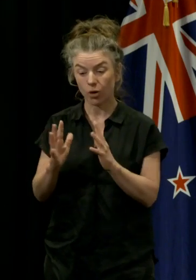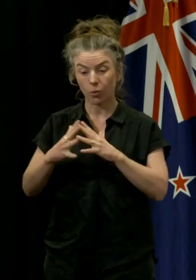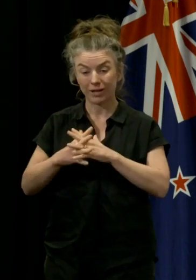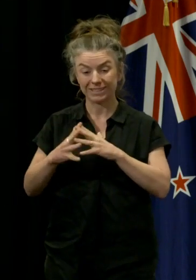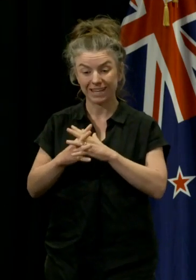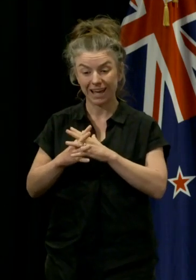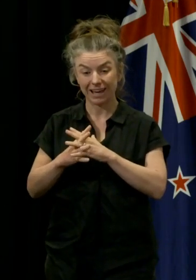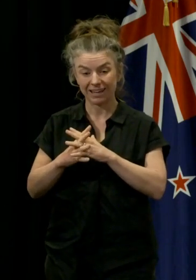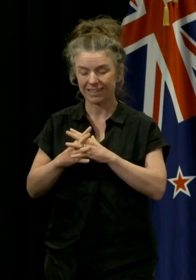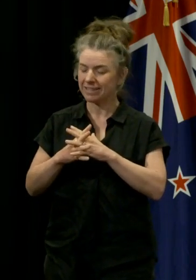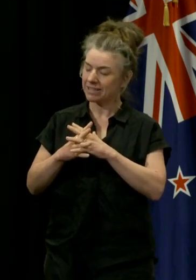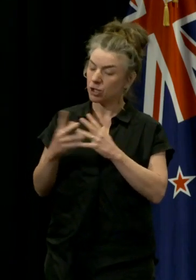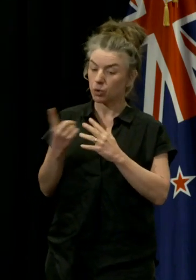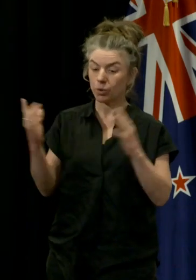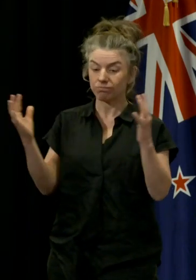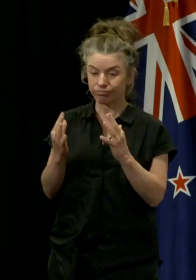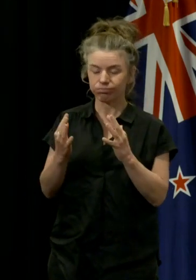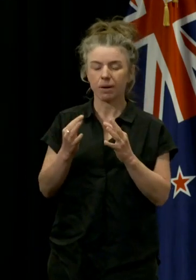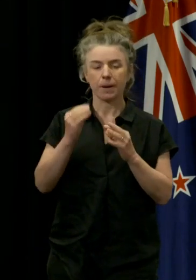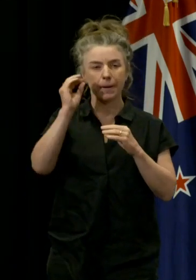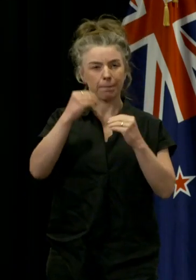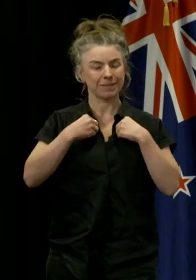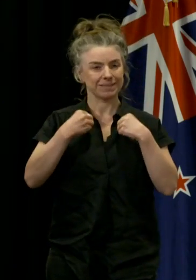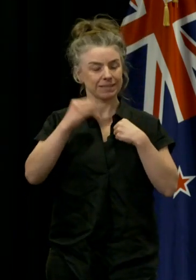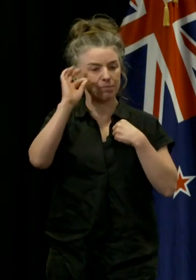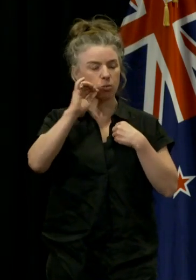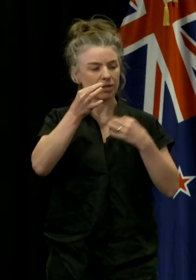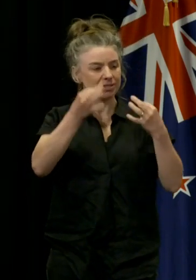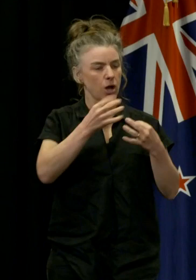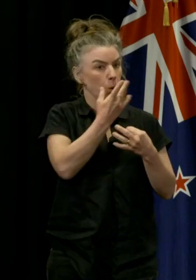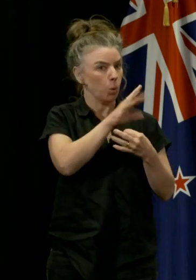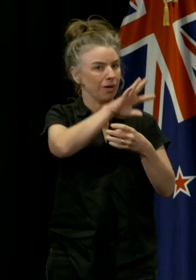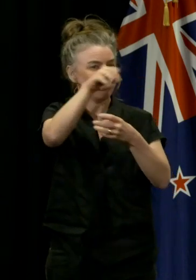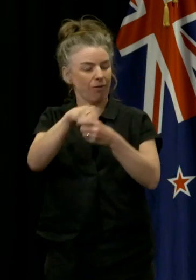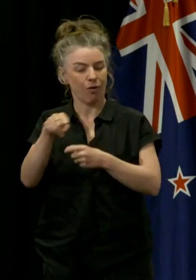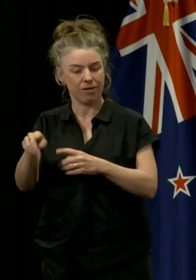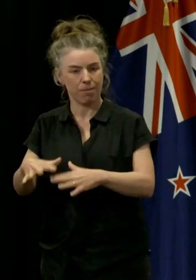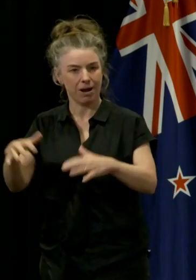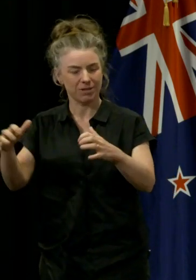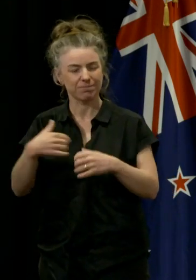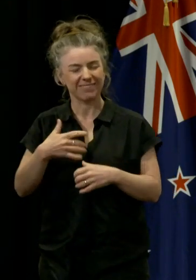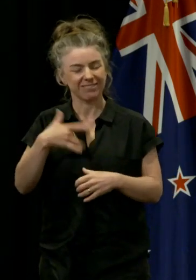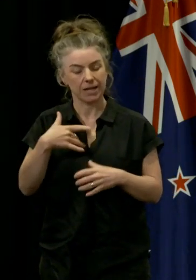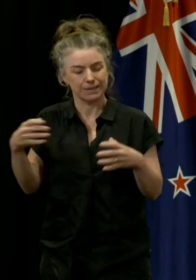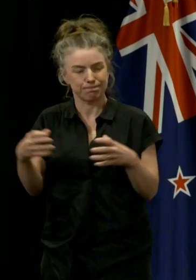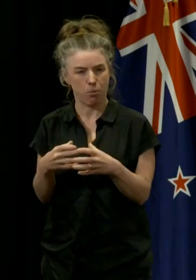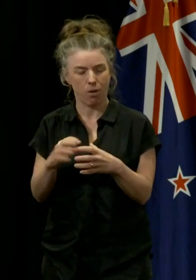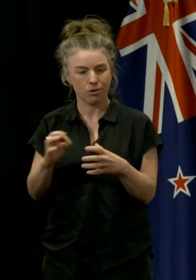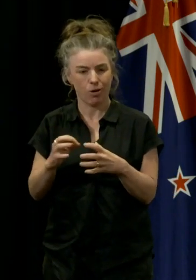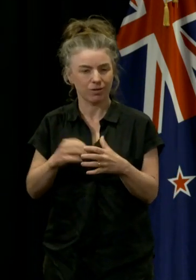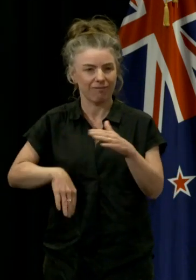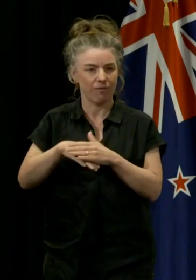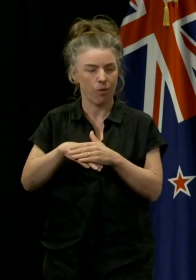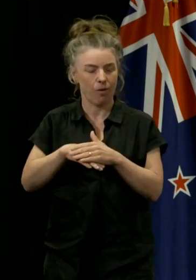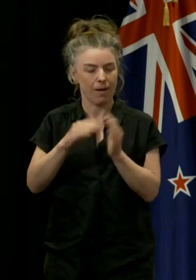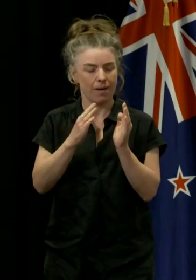will be determined by the Business Committee when it meets via teleconference tomorrow. I do envisage it will be a small number of members